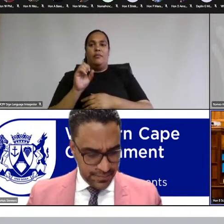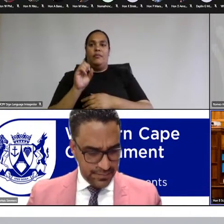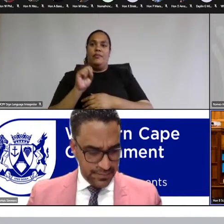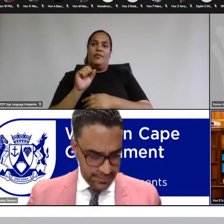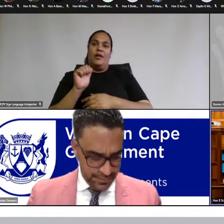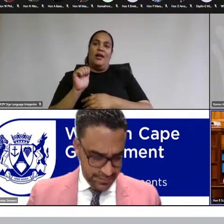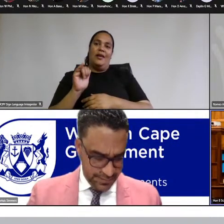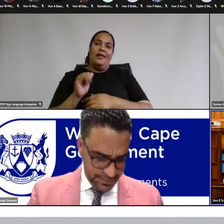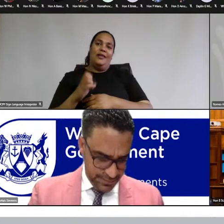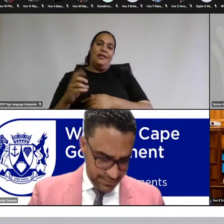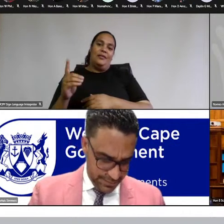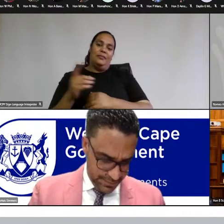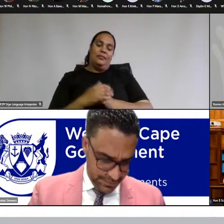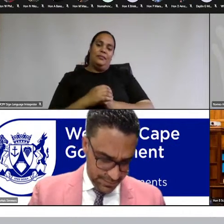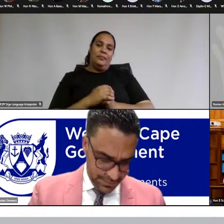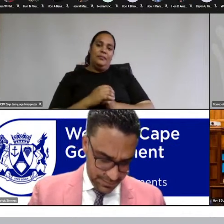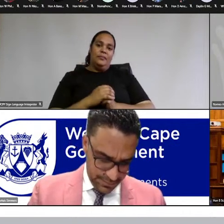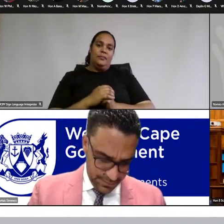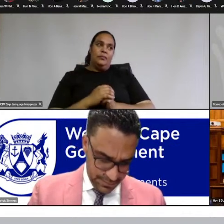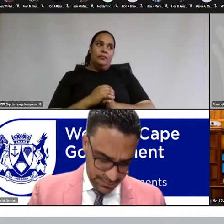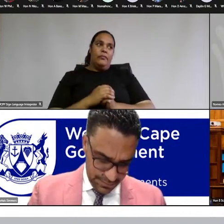order?